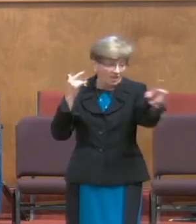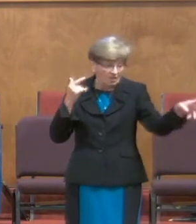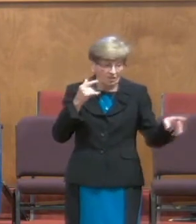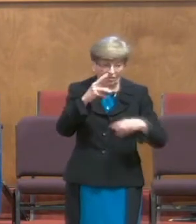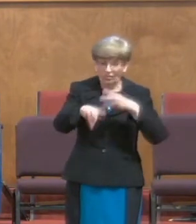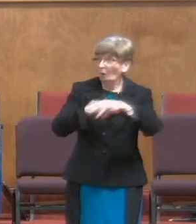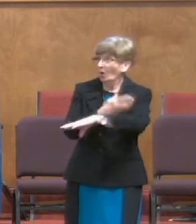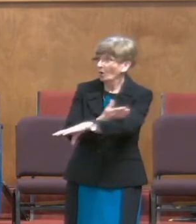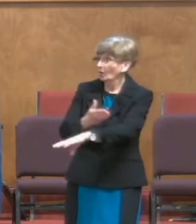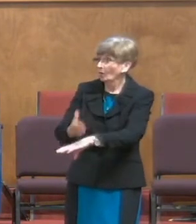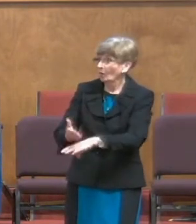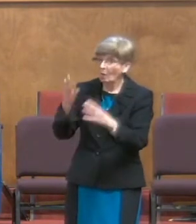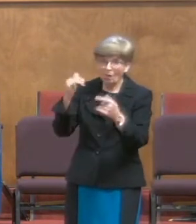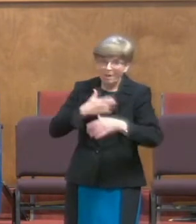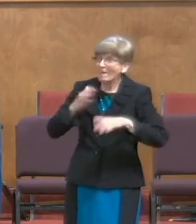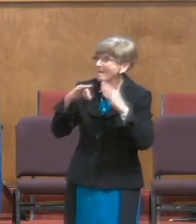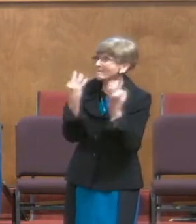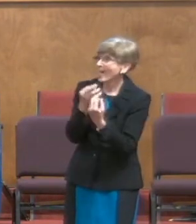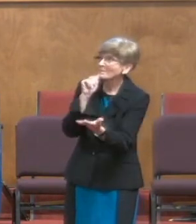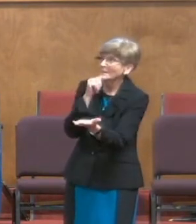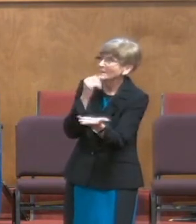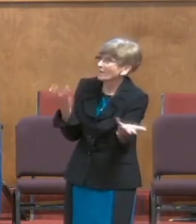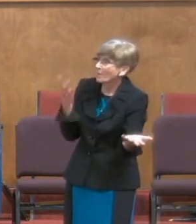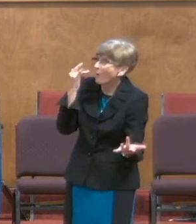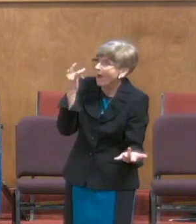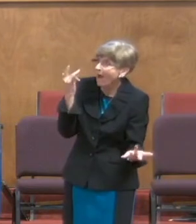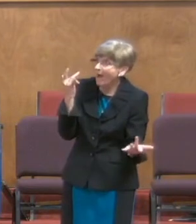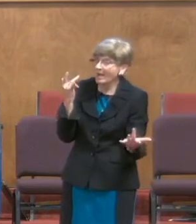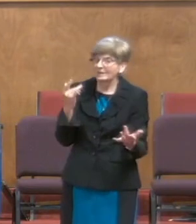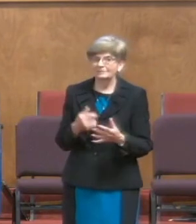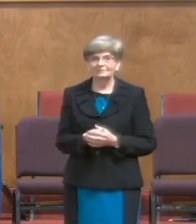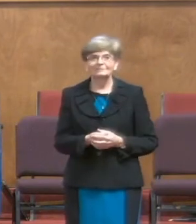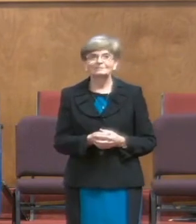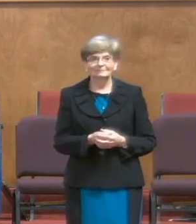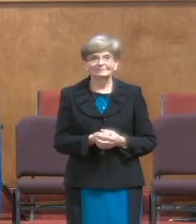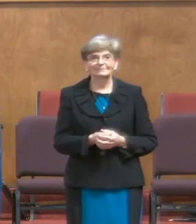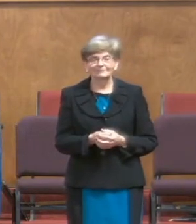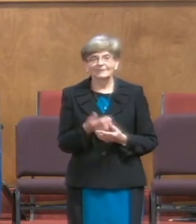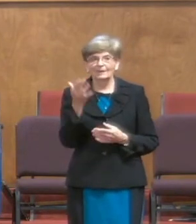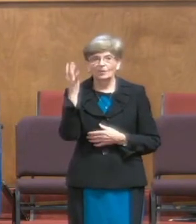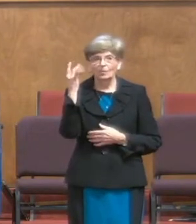this happening to my loved one? Why is an expression of,